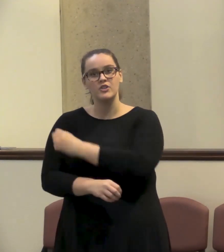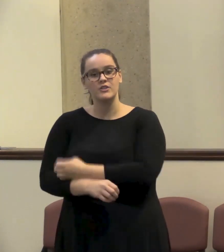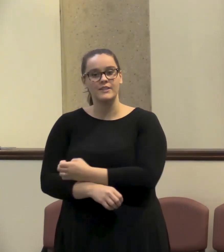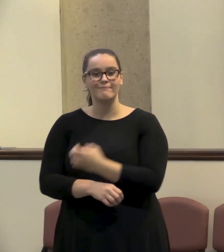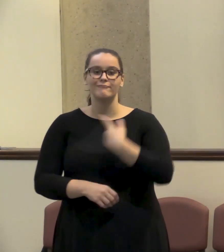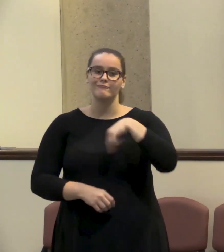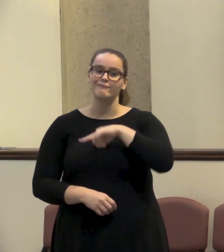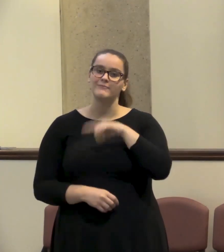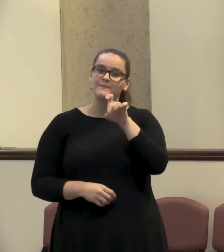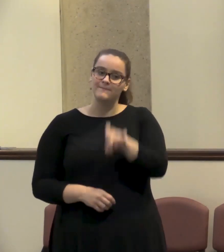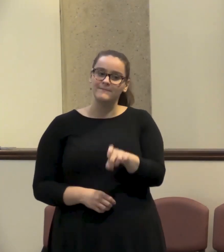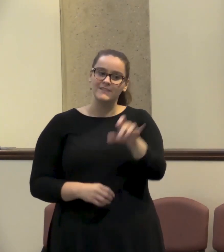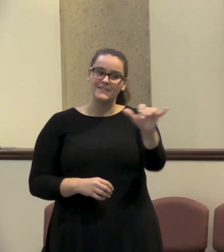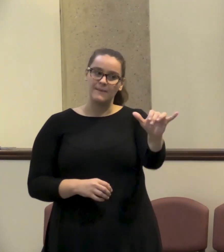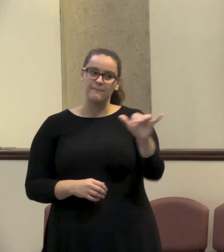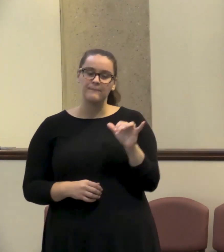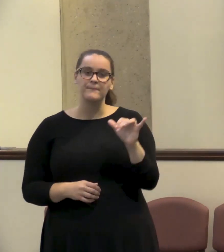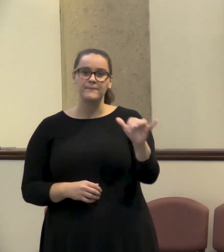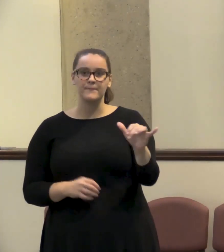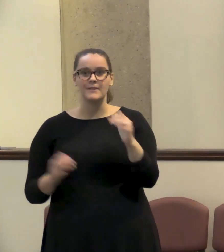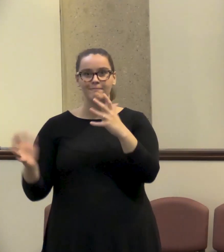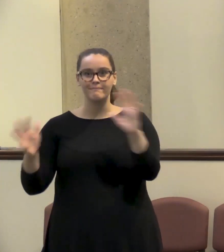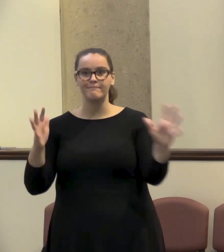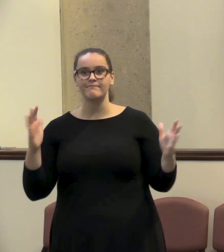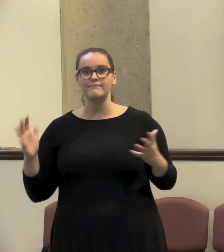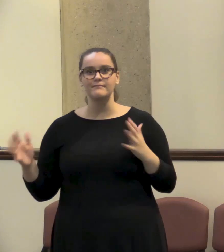have a bill that